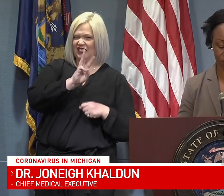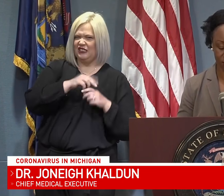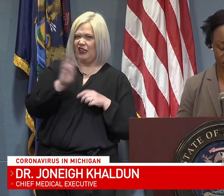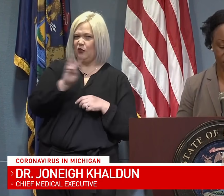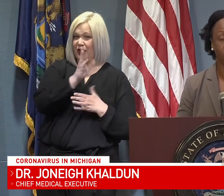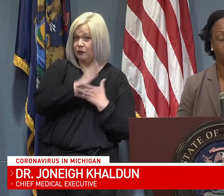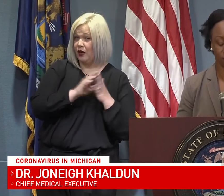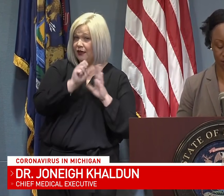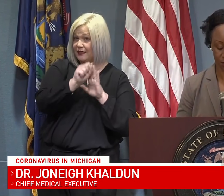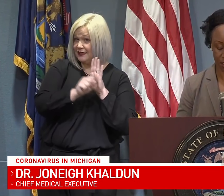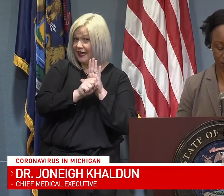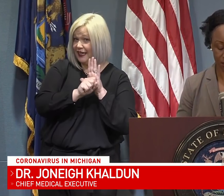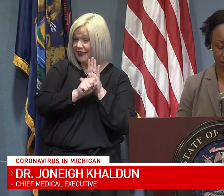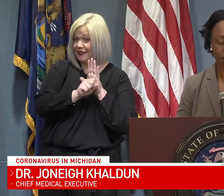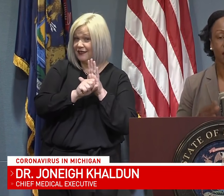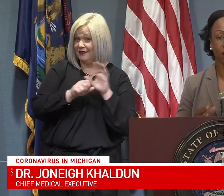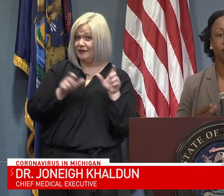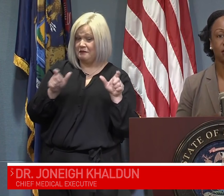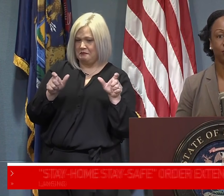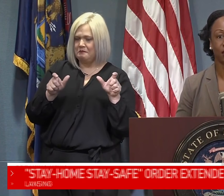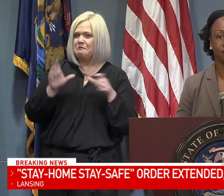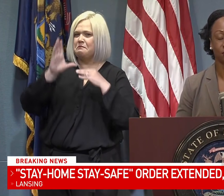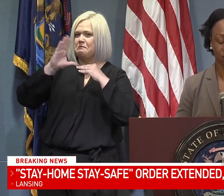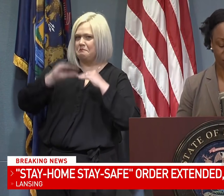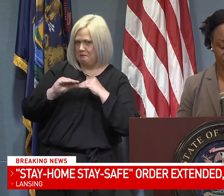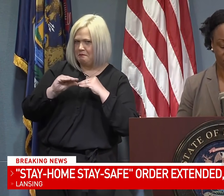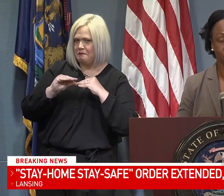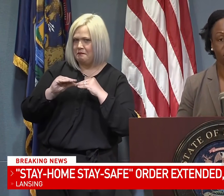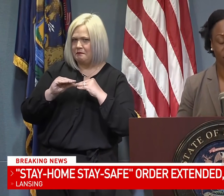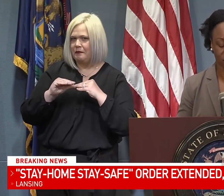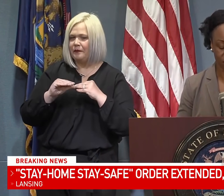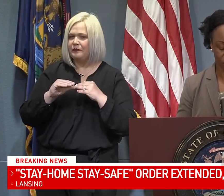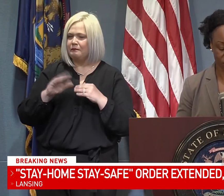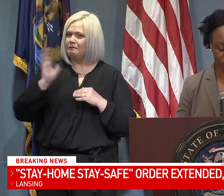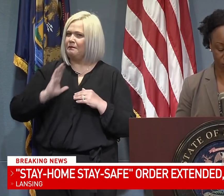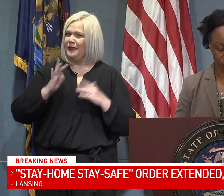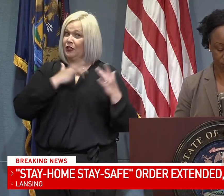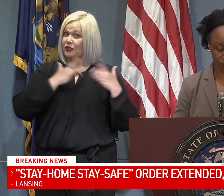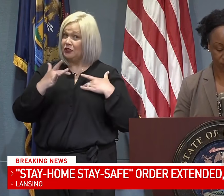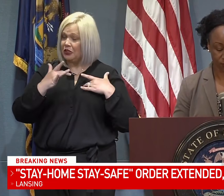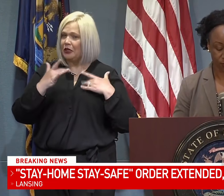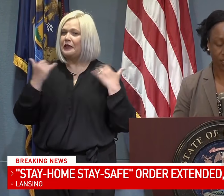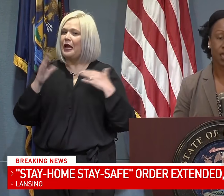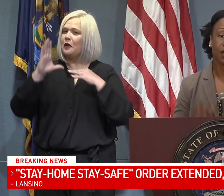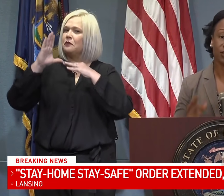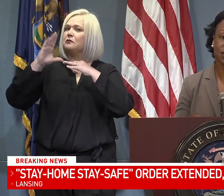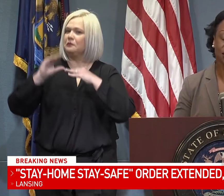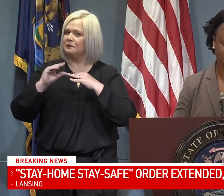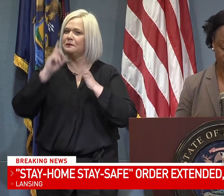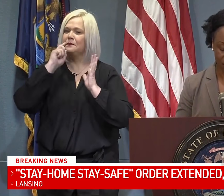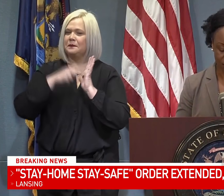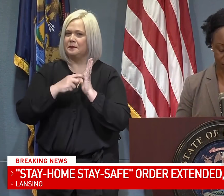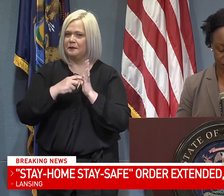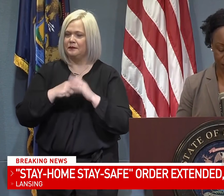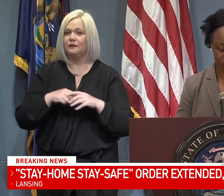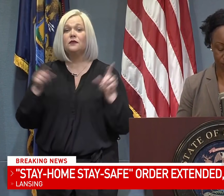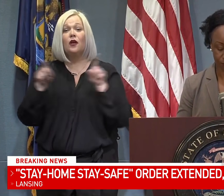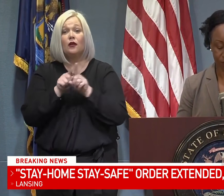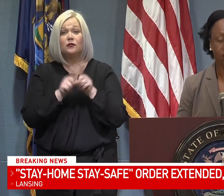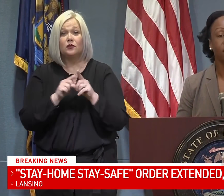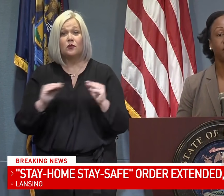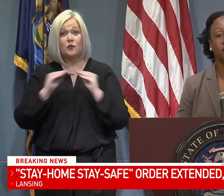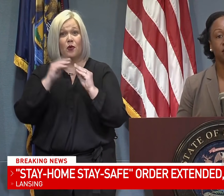the western part of the state, areas that we have certainly been concerned about in recent weeks. And we've seen another positive